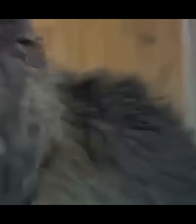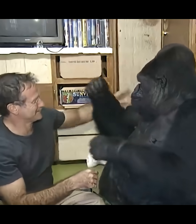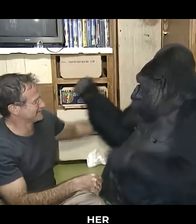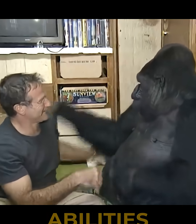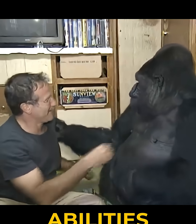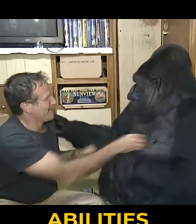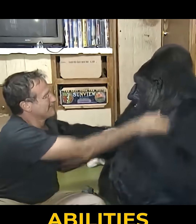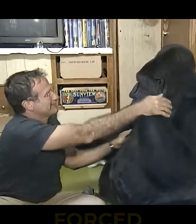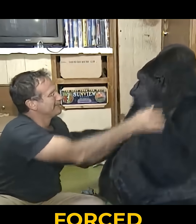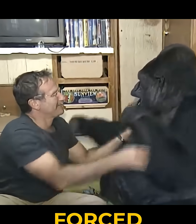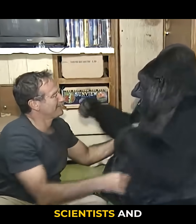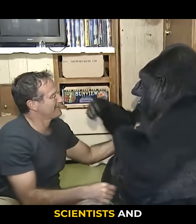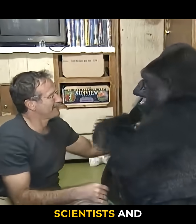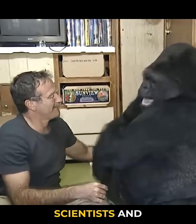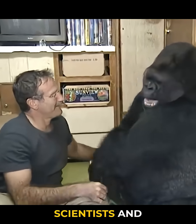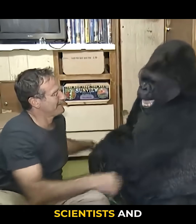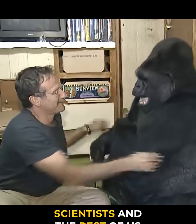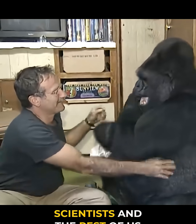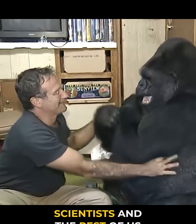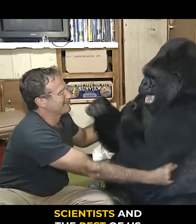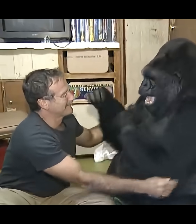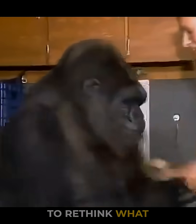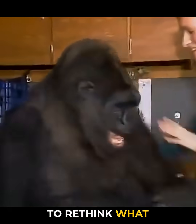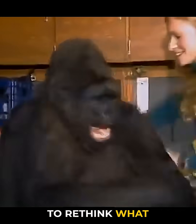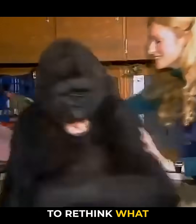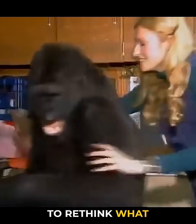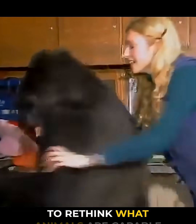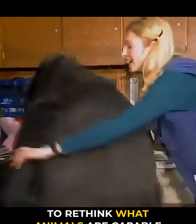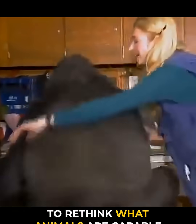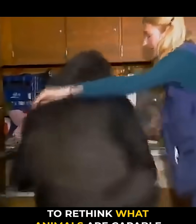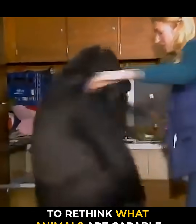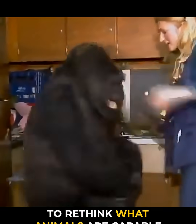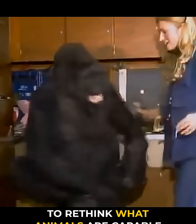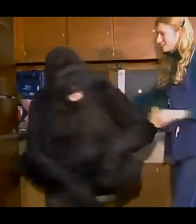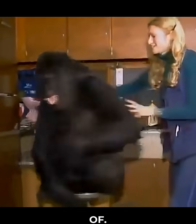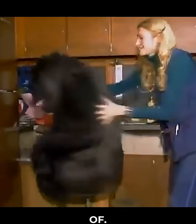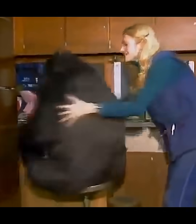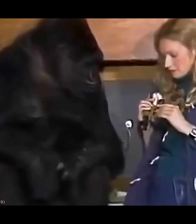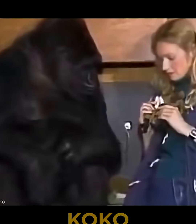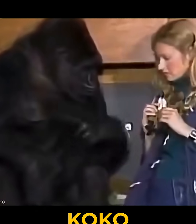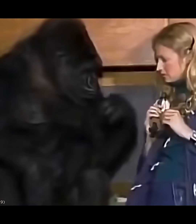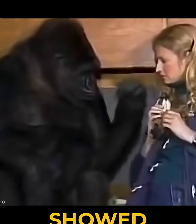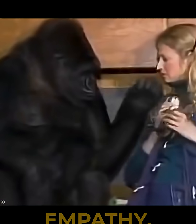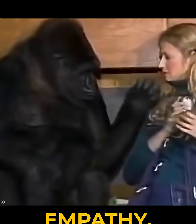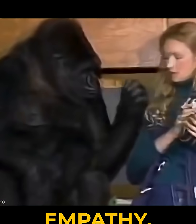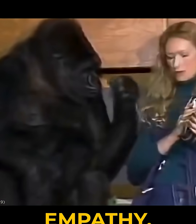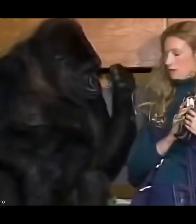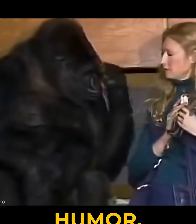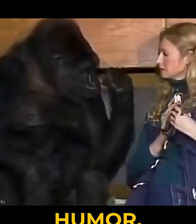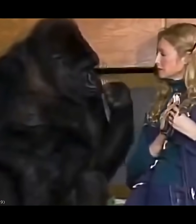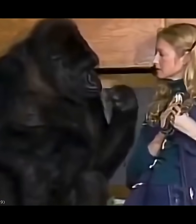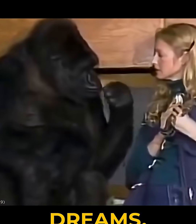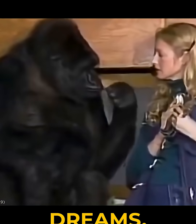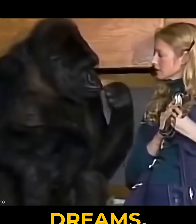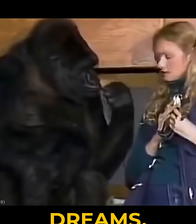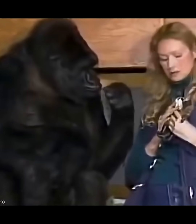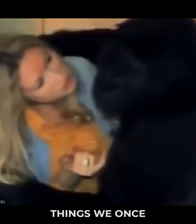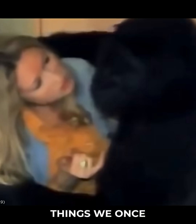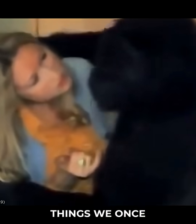Her abilities forced scientists and the rest of us to rethink what animals are capable of. Koko showed empathy, humor, and dreams, things we once